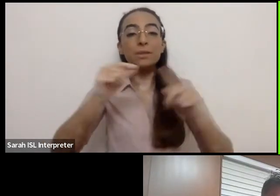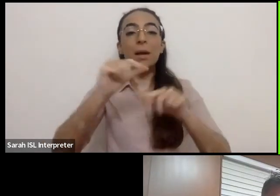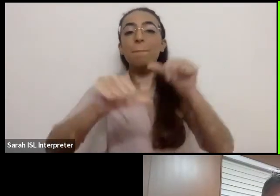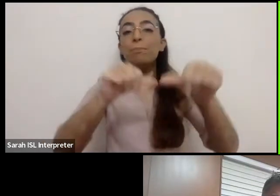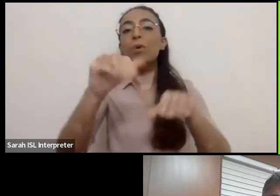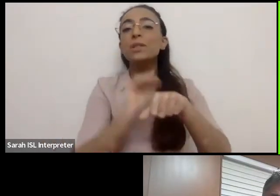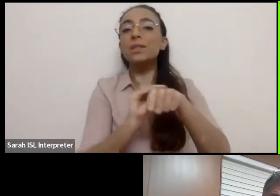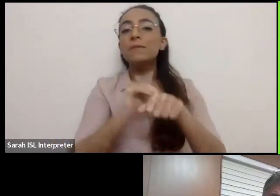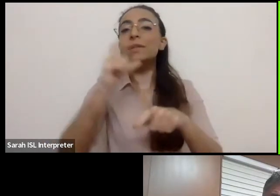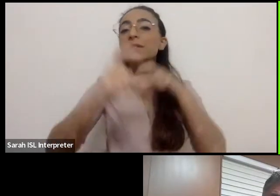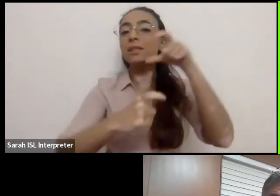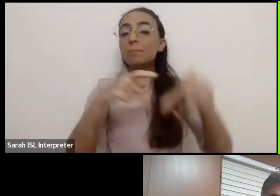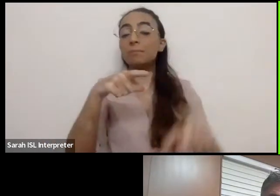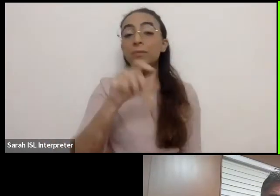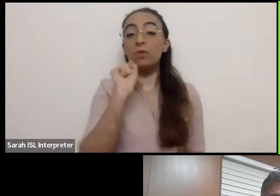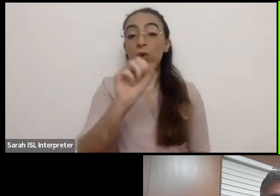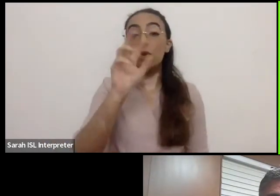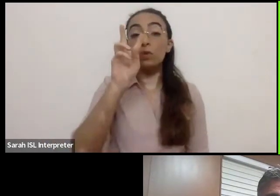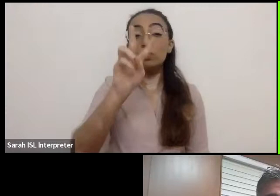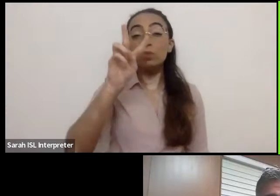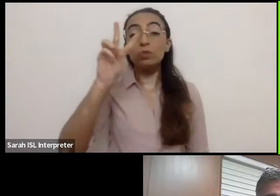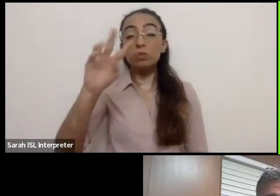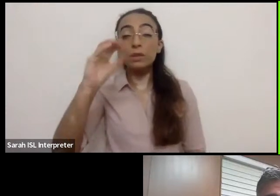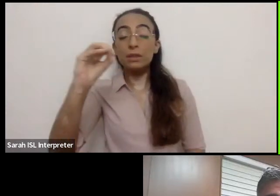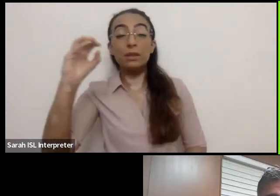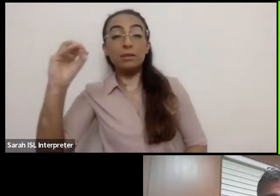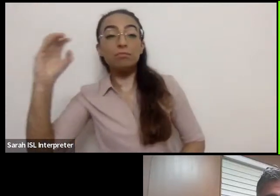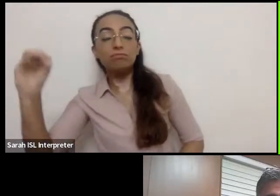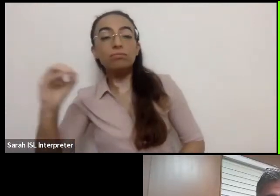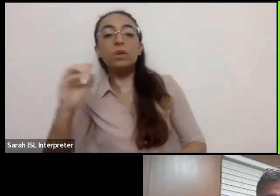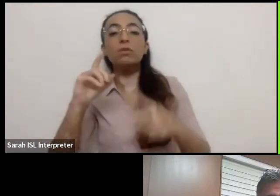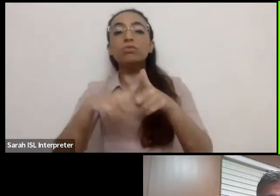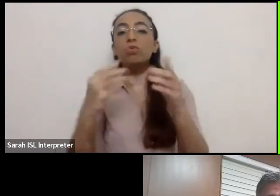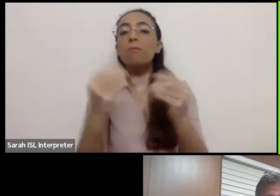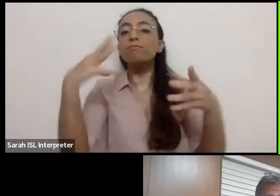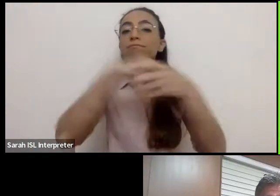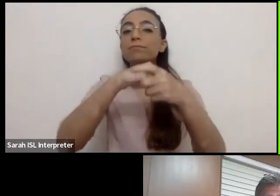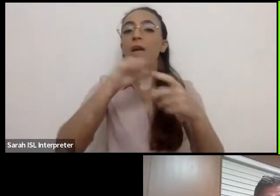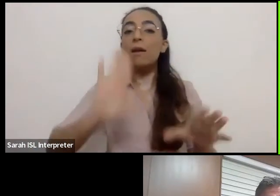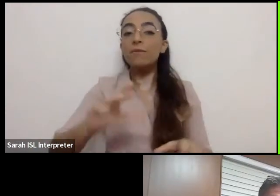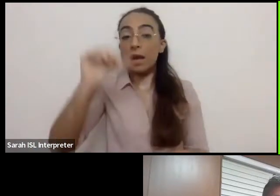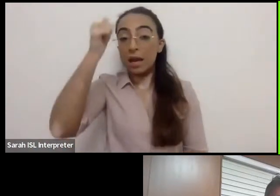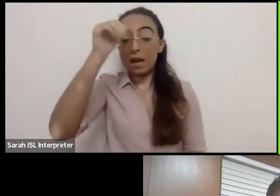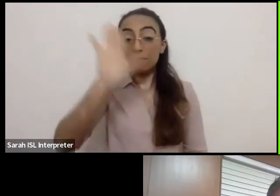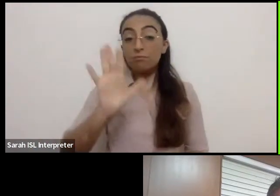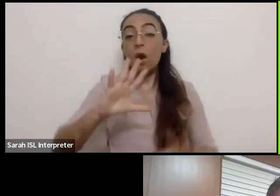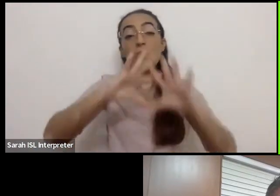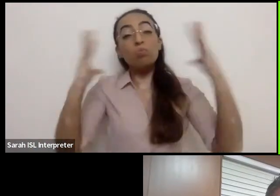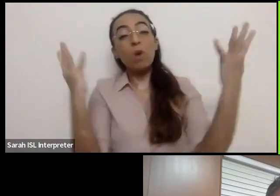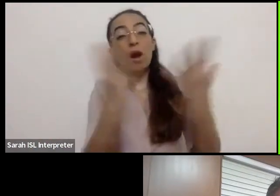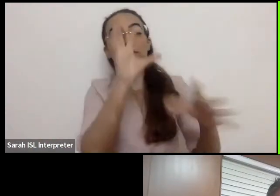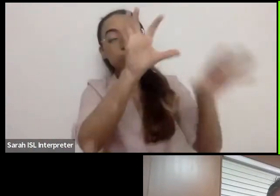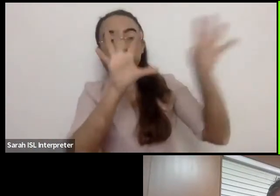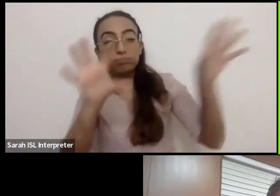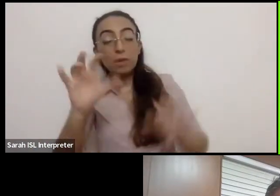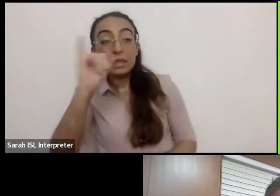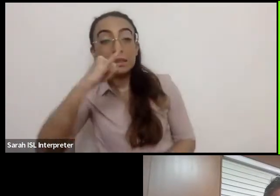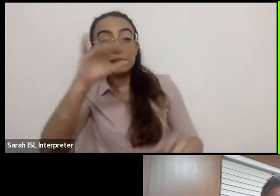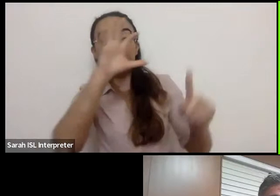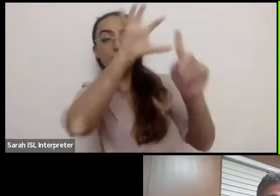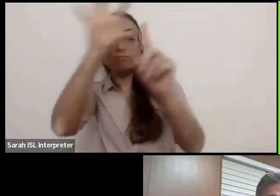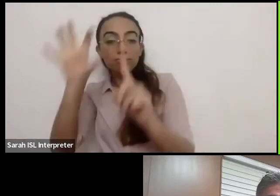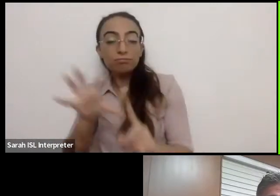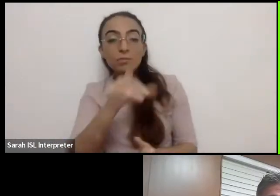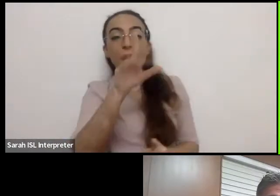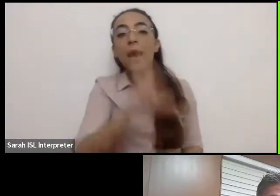with 220,000 employees in 6 continents. Rishad joined Wipro in